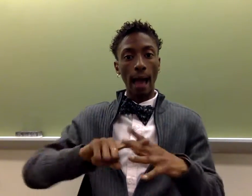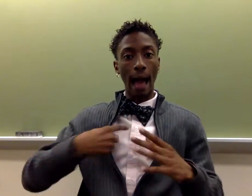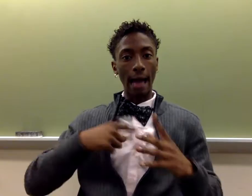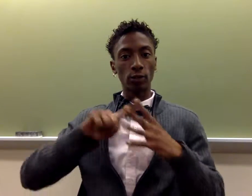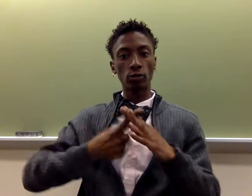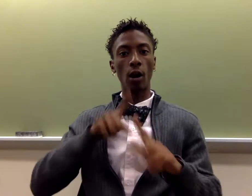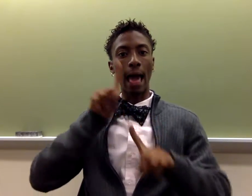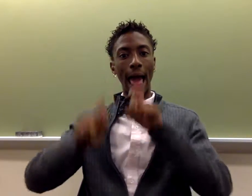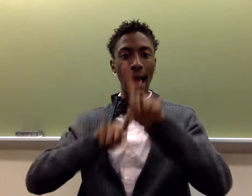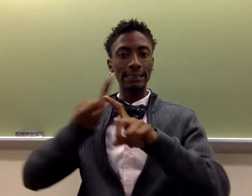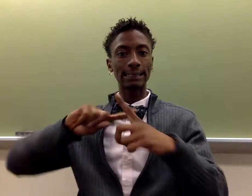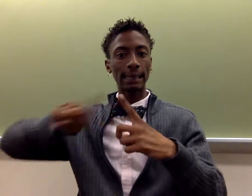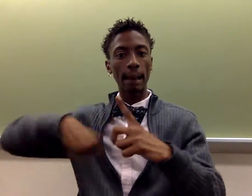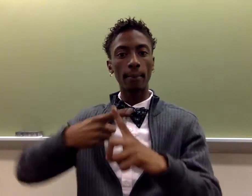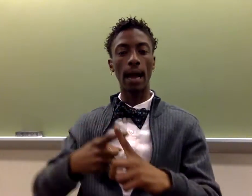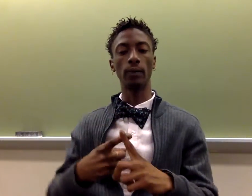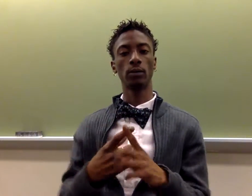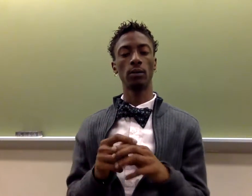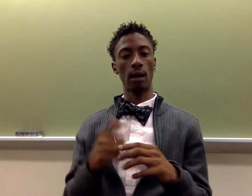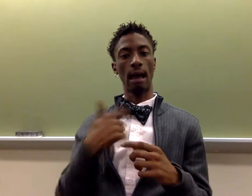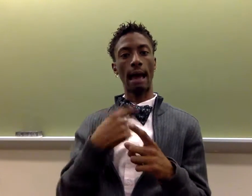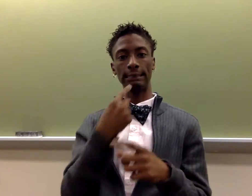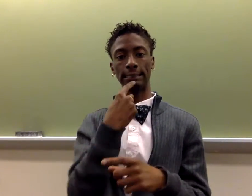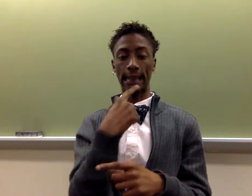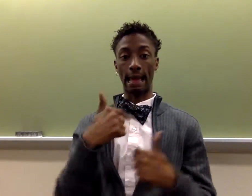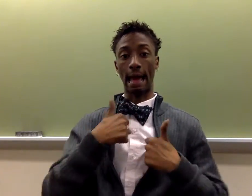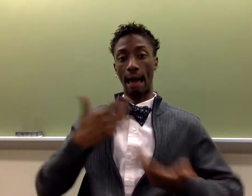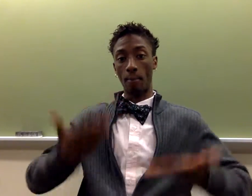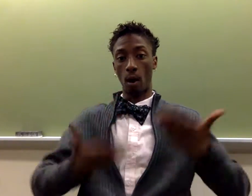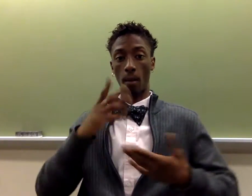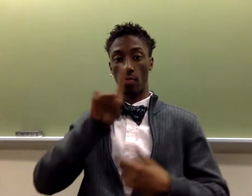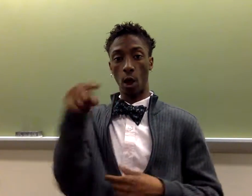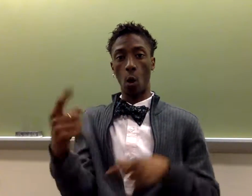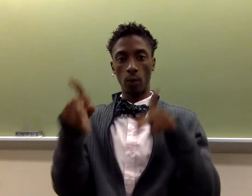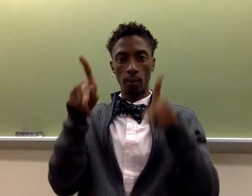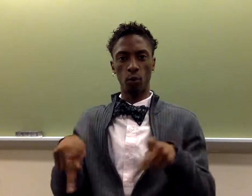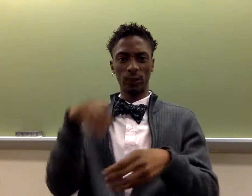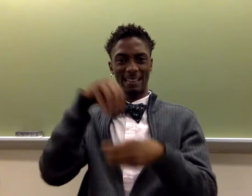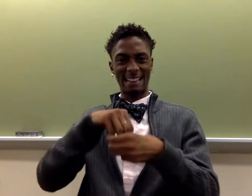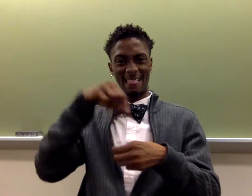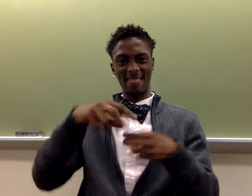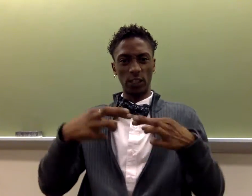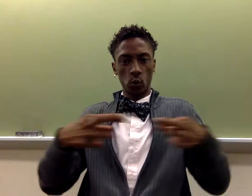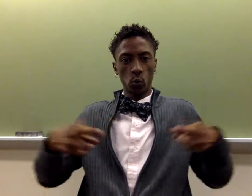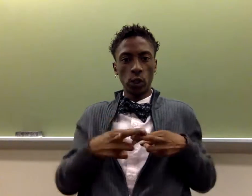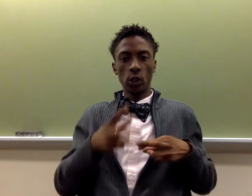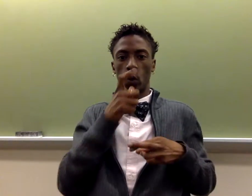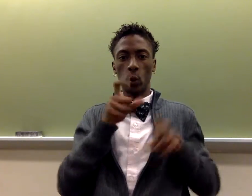about, I said to them, I'm probably the only one in this entire region that tests their water 2 or 3 times a